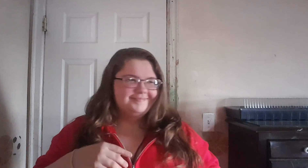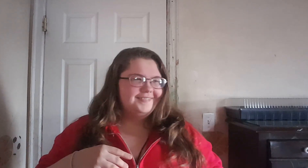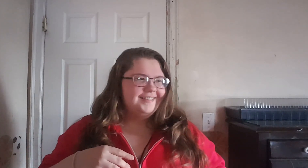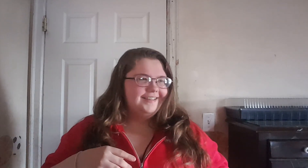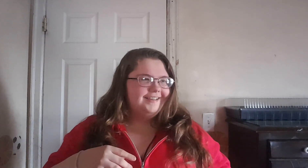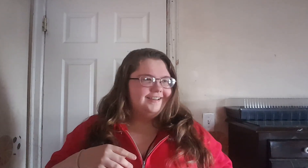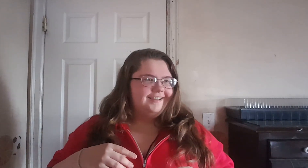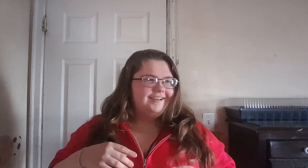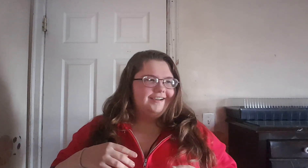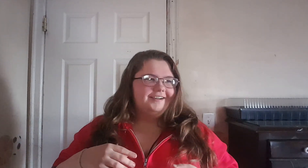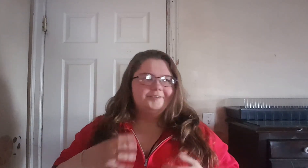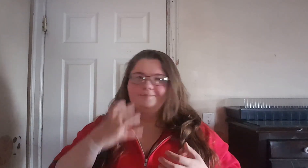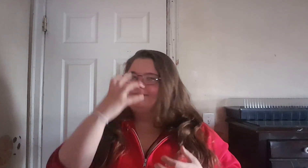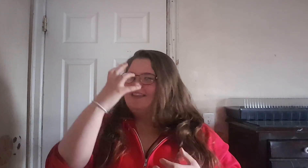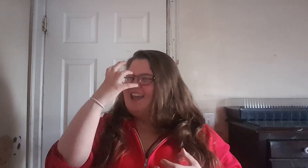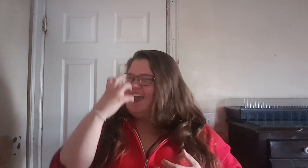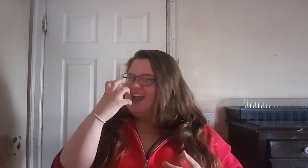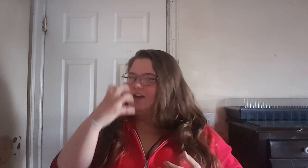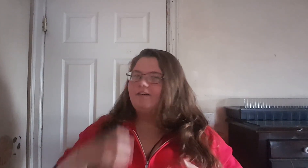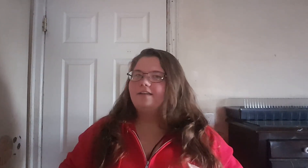um angry